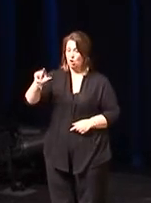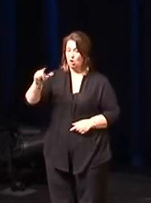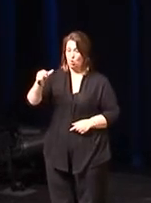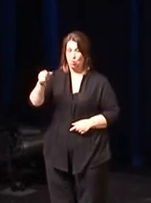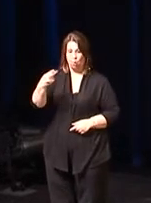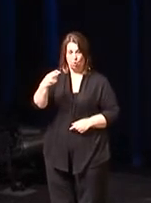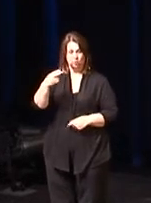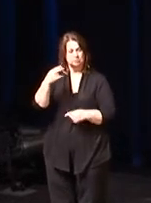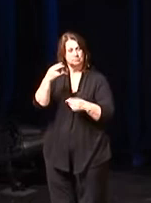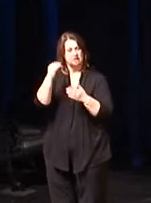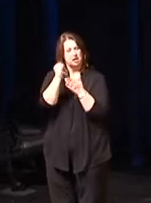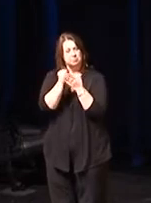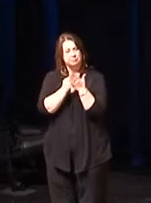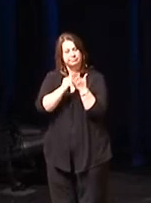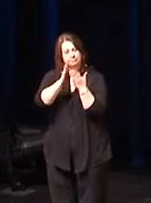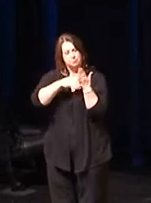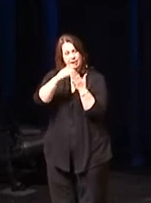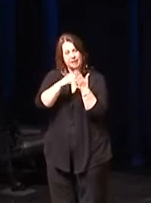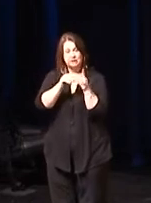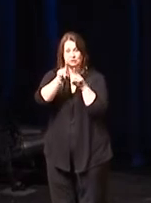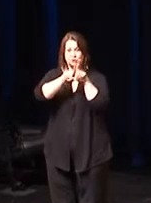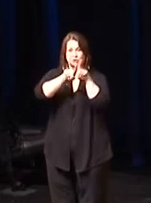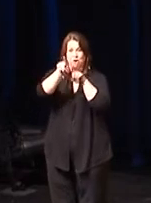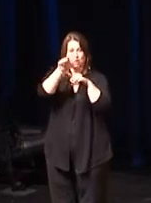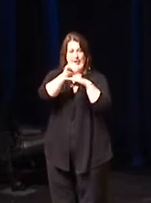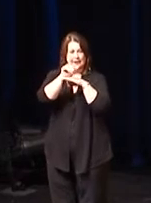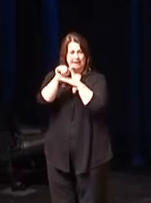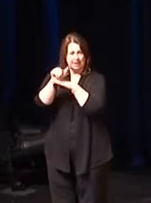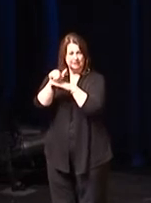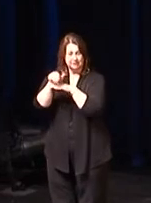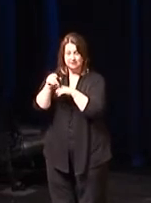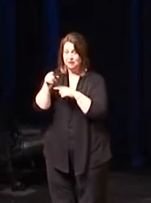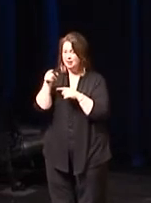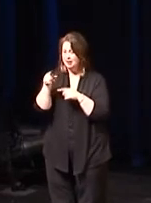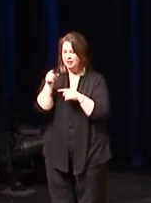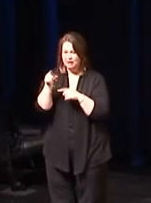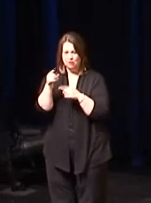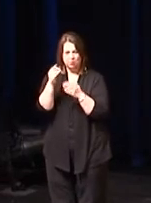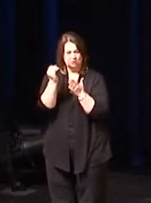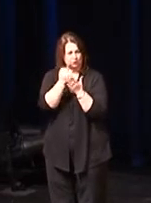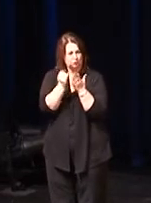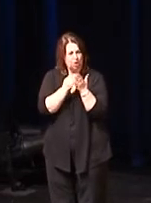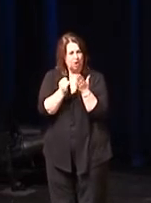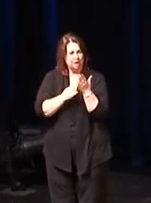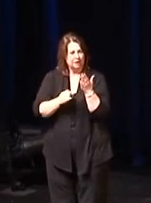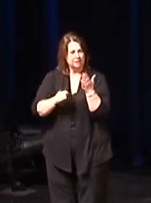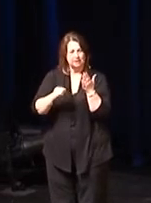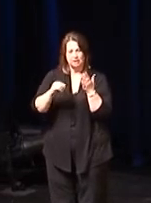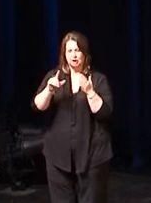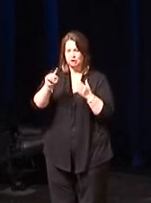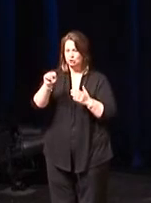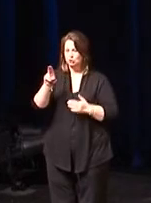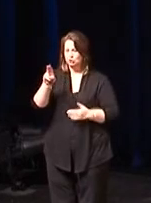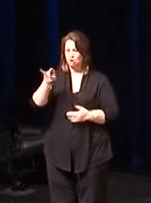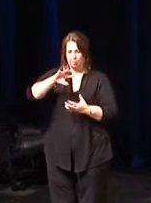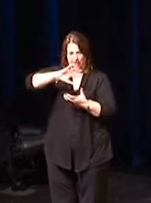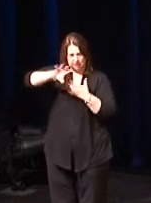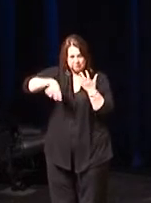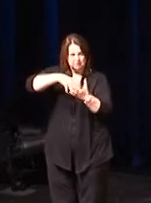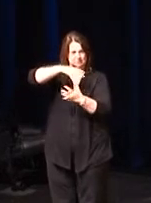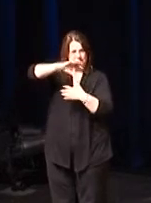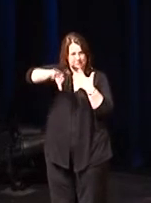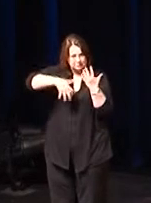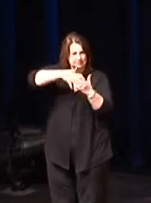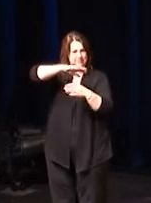Van Gogh realized he was painting statistical models of turbulence and this. I mean, Van Gogh doesn't know anything about mathematics, but he was